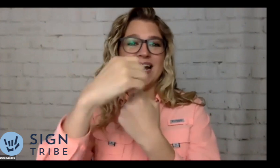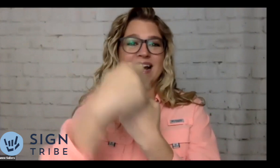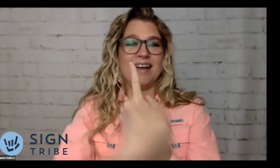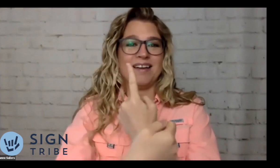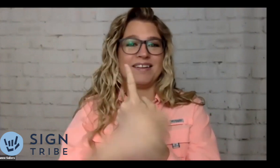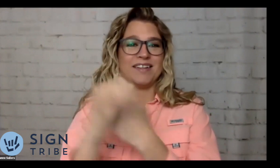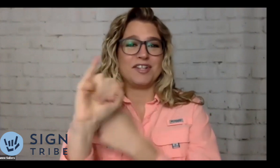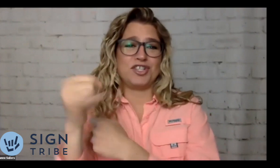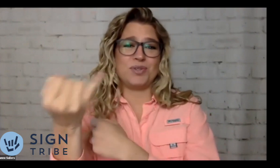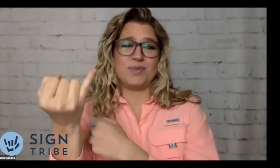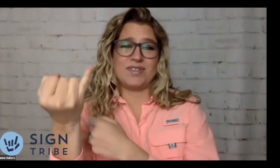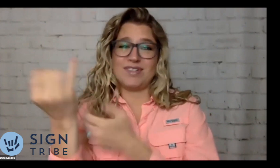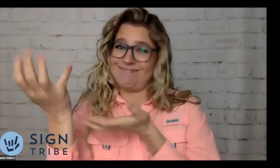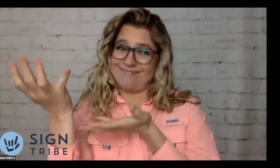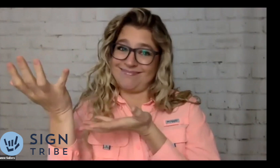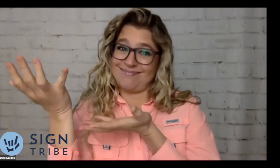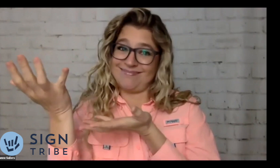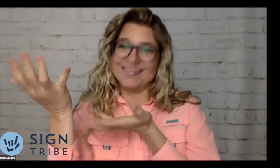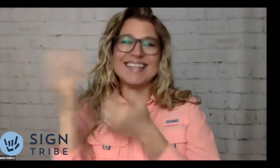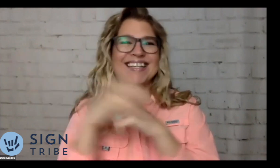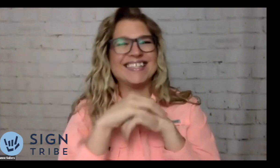banana juice.